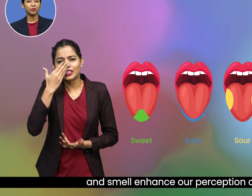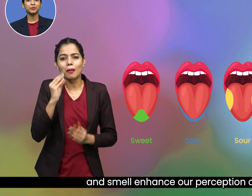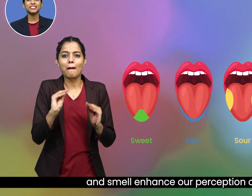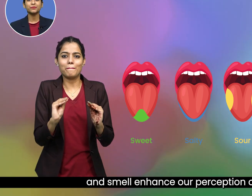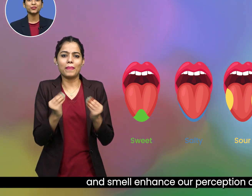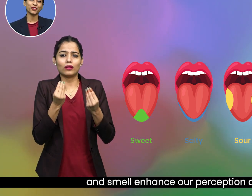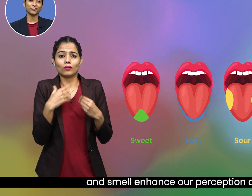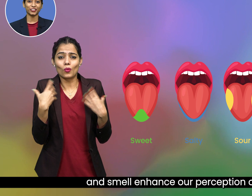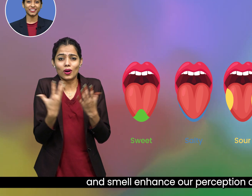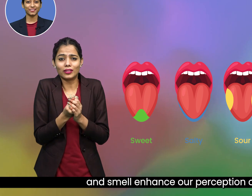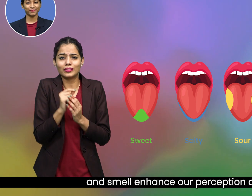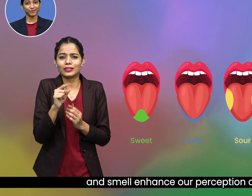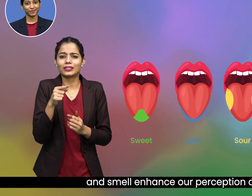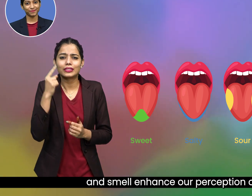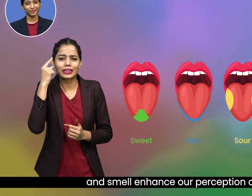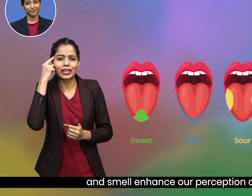enhance our perception of food.